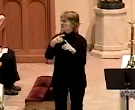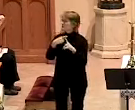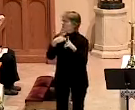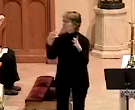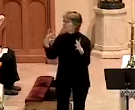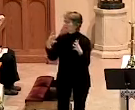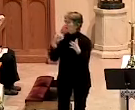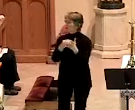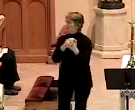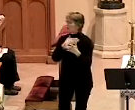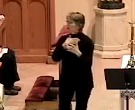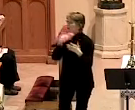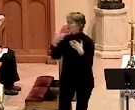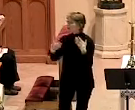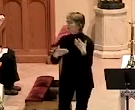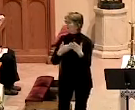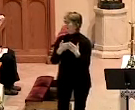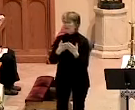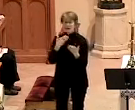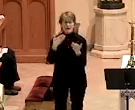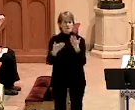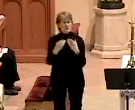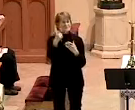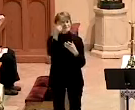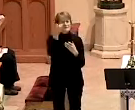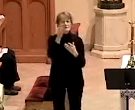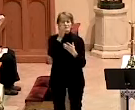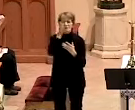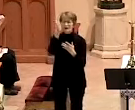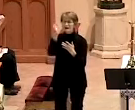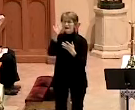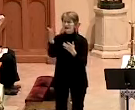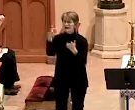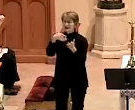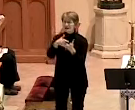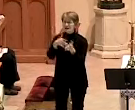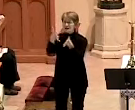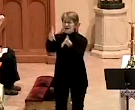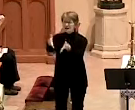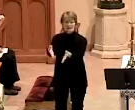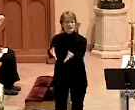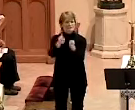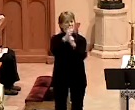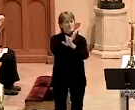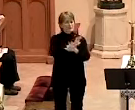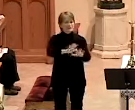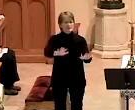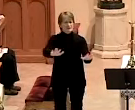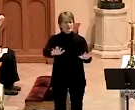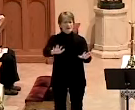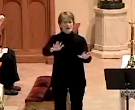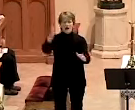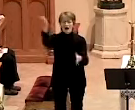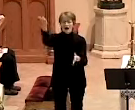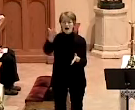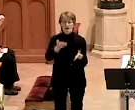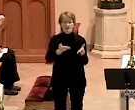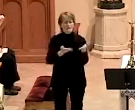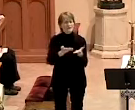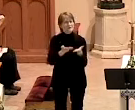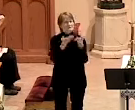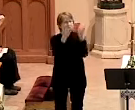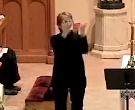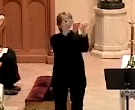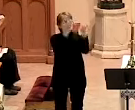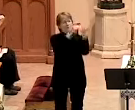in punishment. Perhaps he will again relent and leave behind him a blessing, offerings and libations for